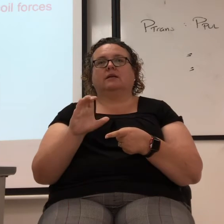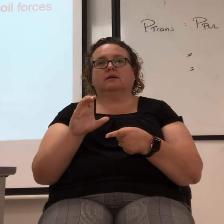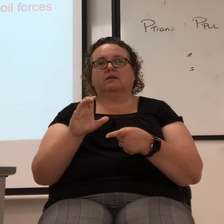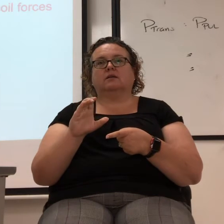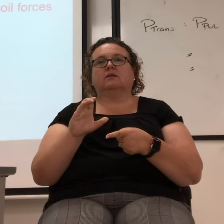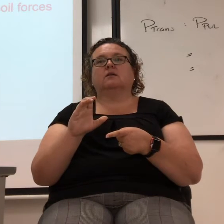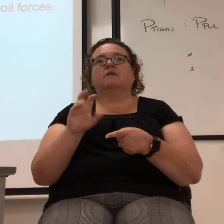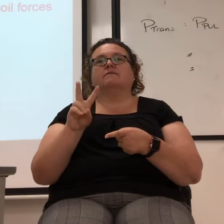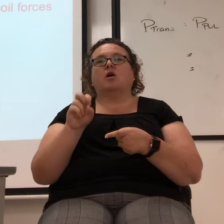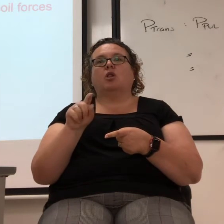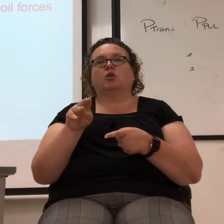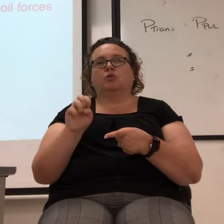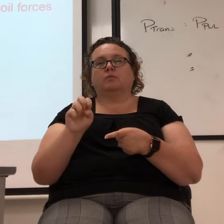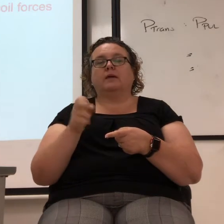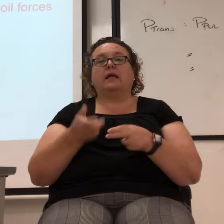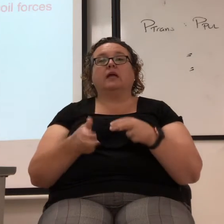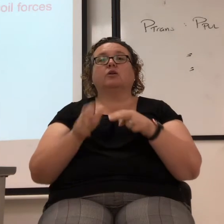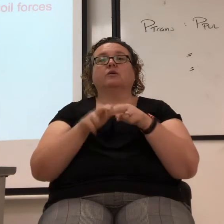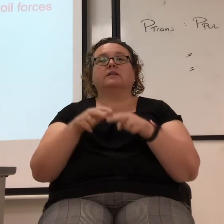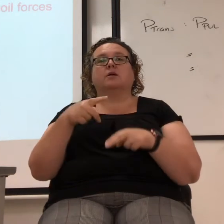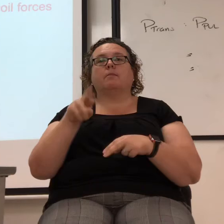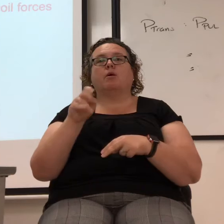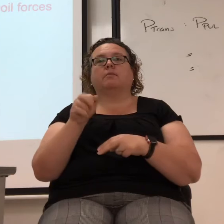increase intrapulmonary pressure.